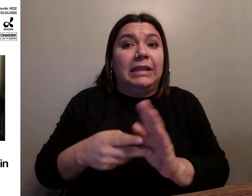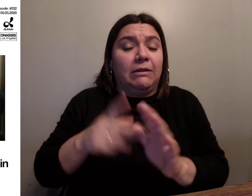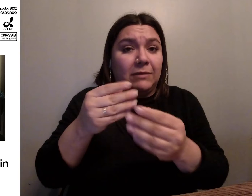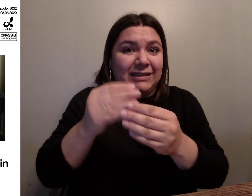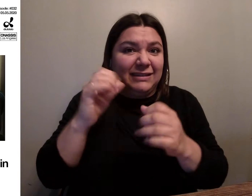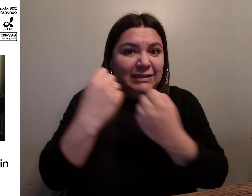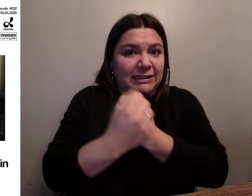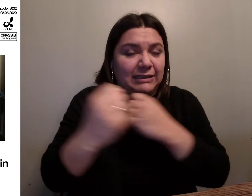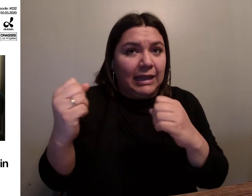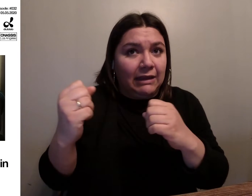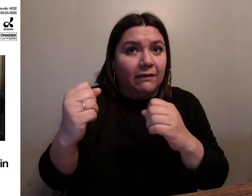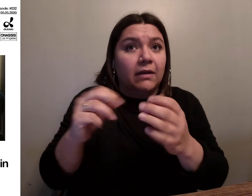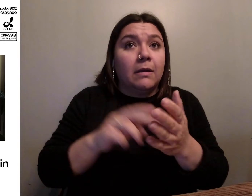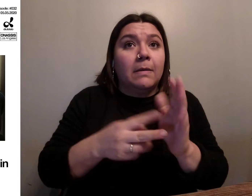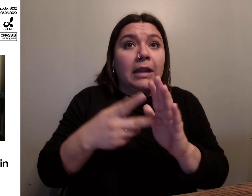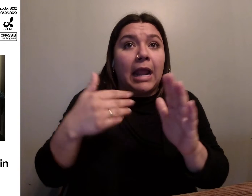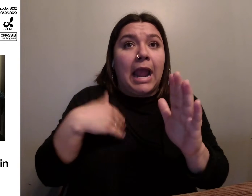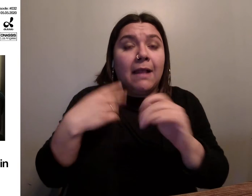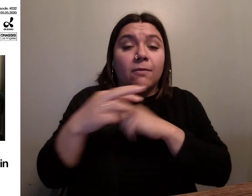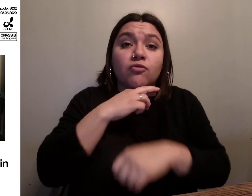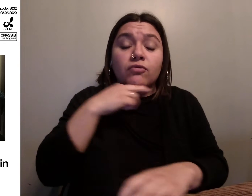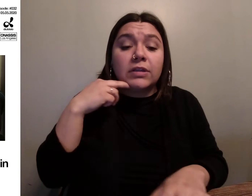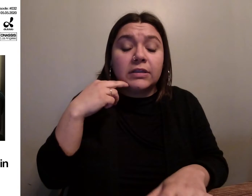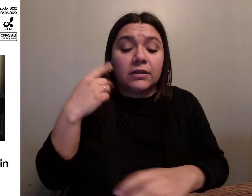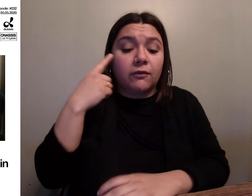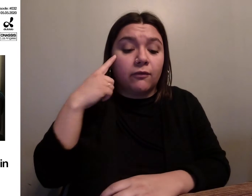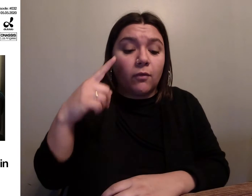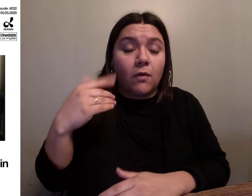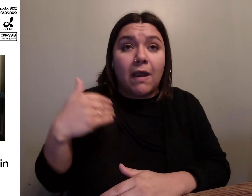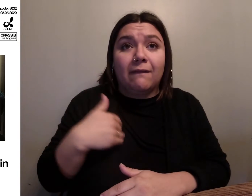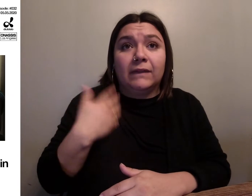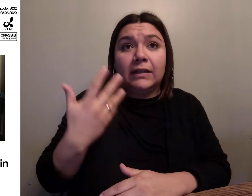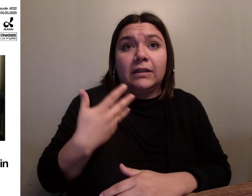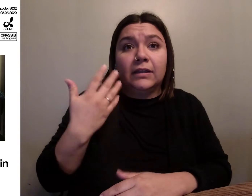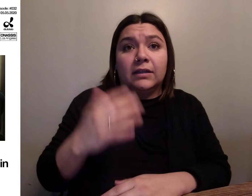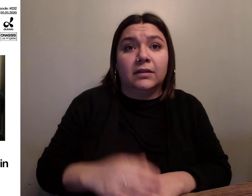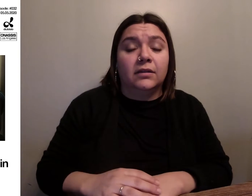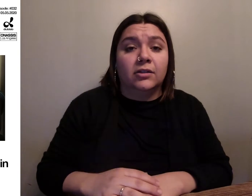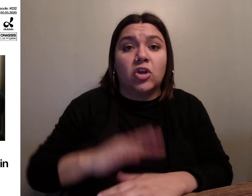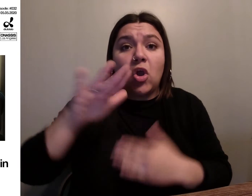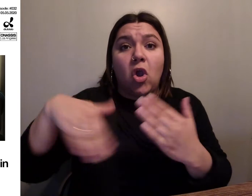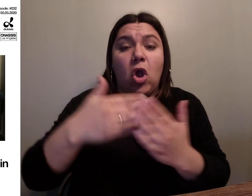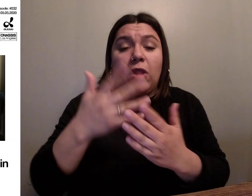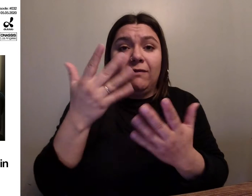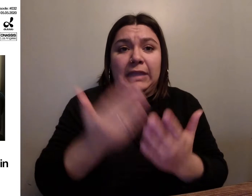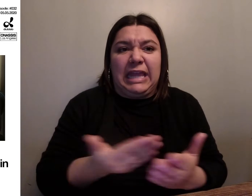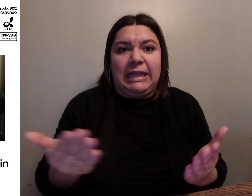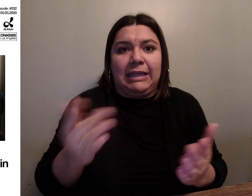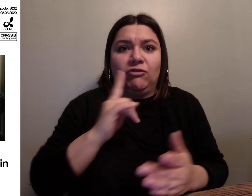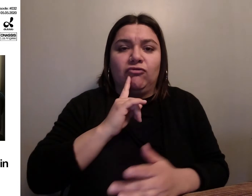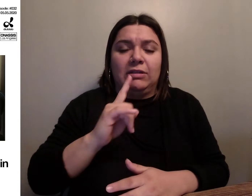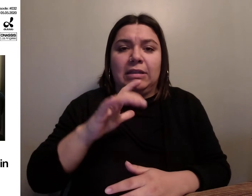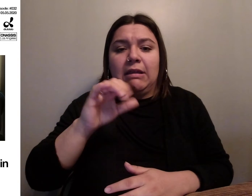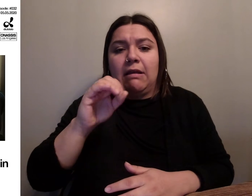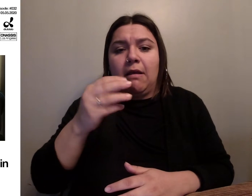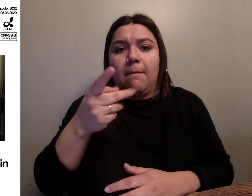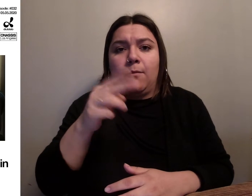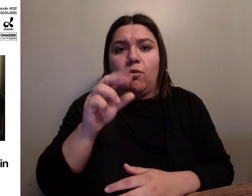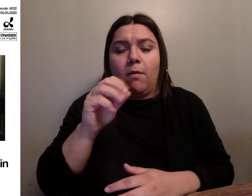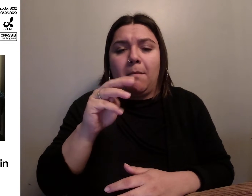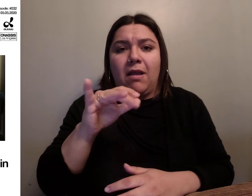having all of that material compromised by our current administration, which is